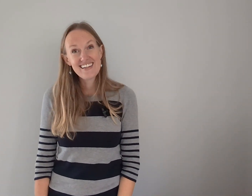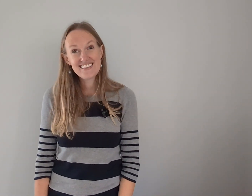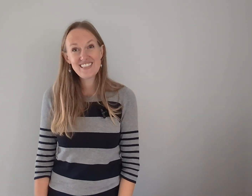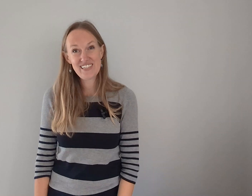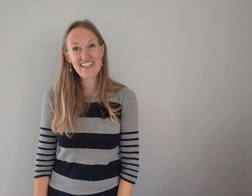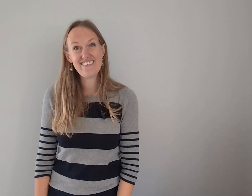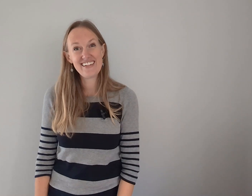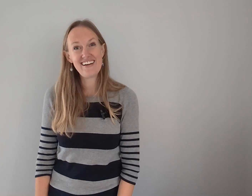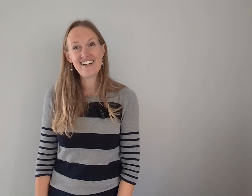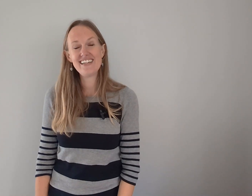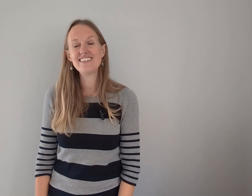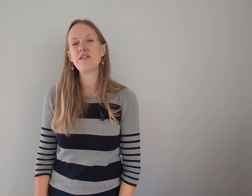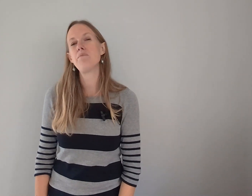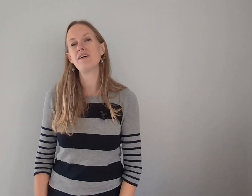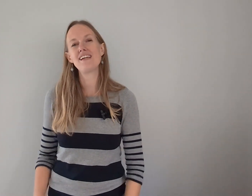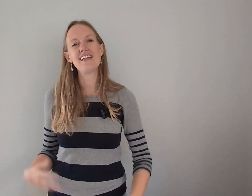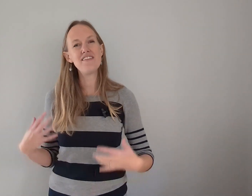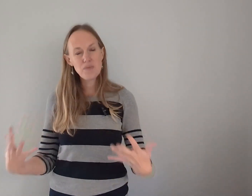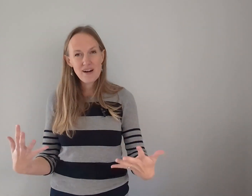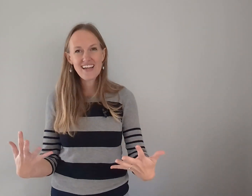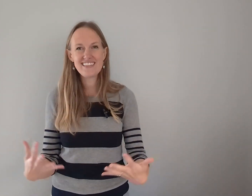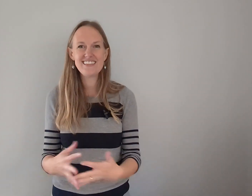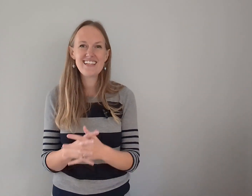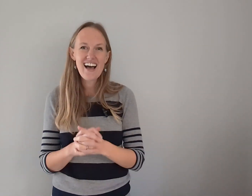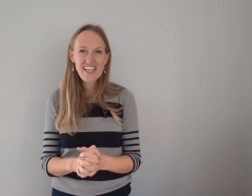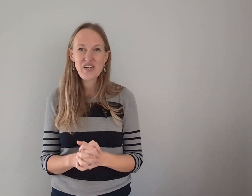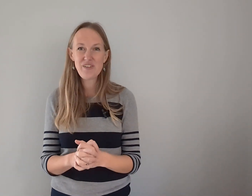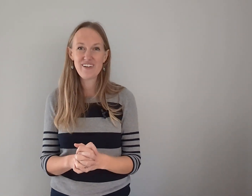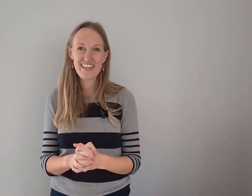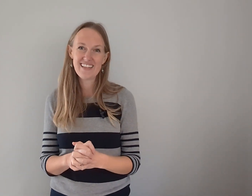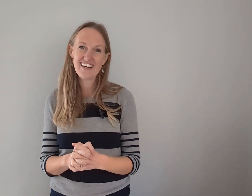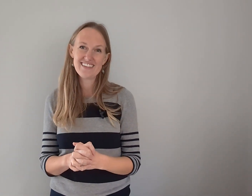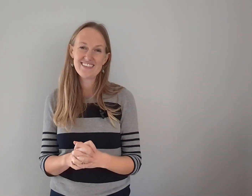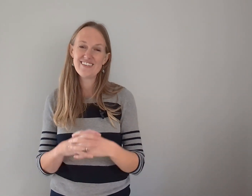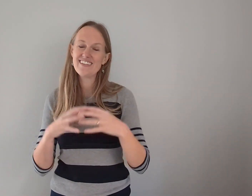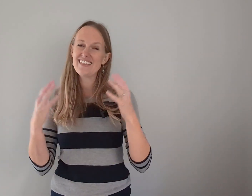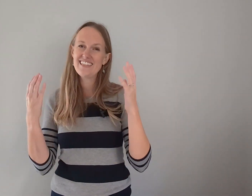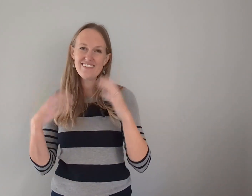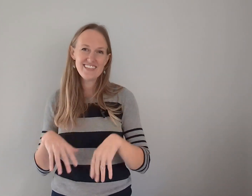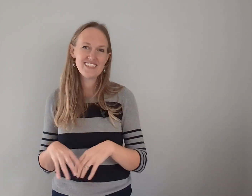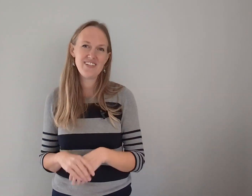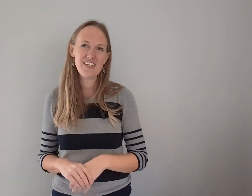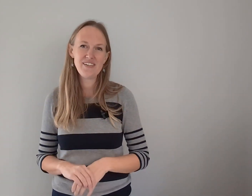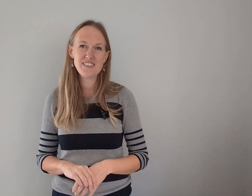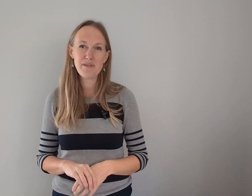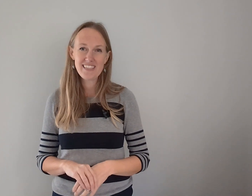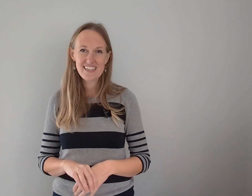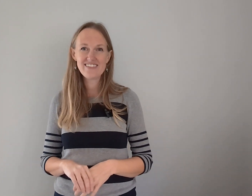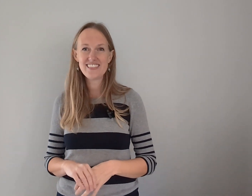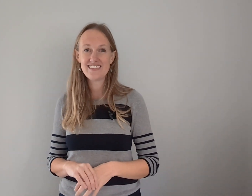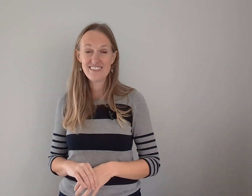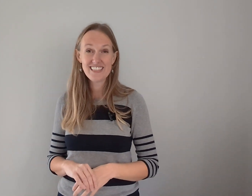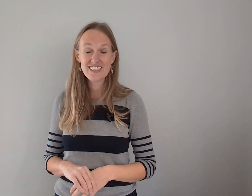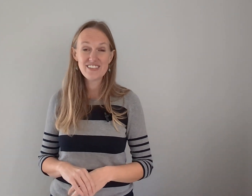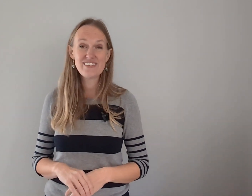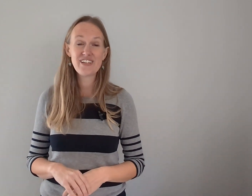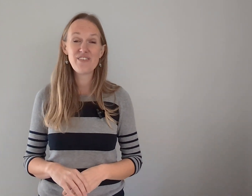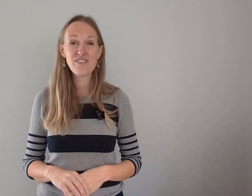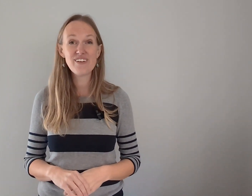It's a tricky one, guys. But if you practice, I know you'll get there. So give this video as many times as you need to go through